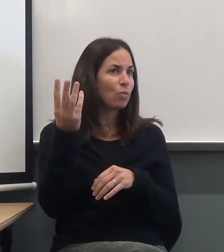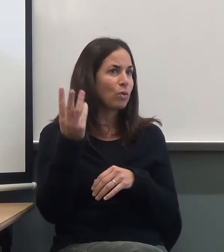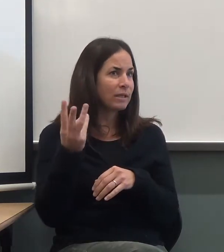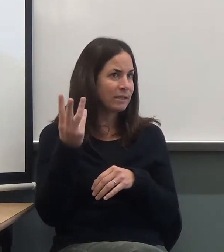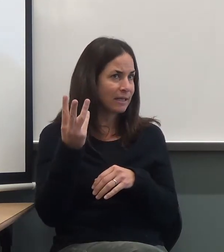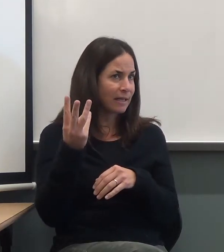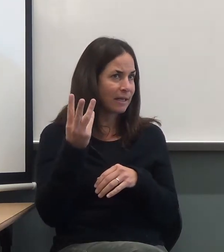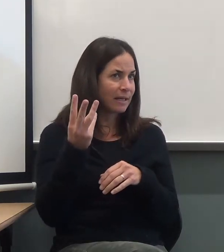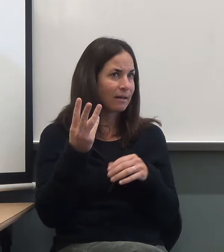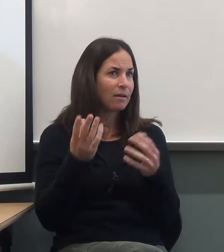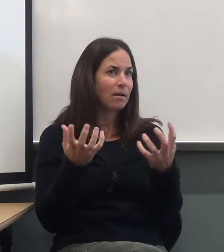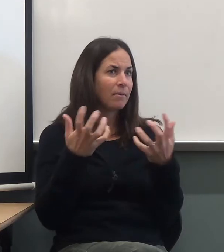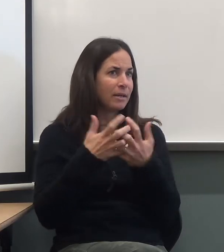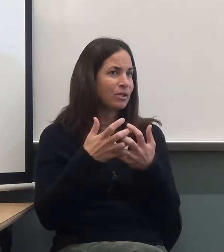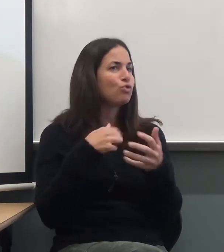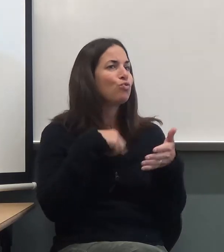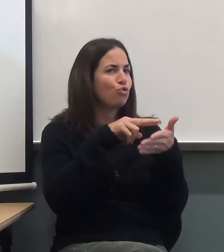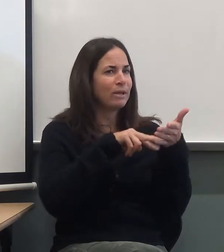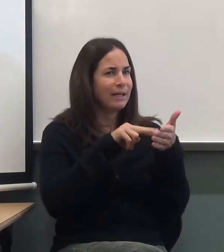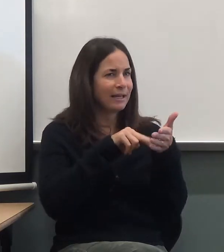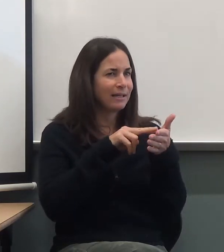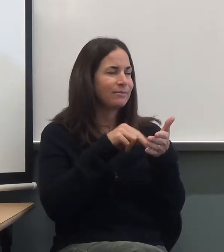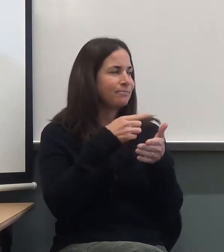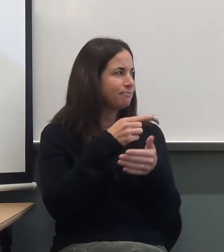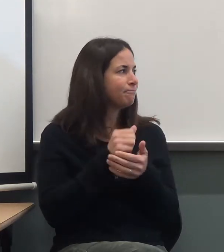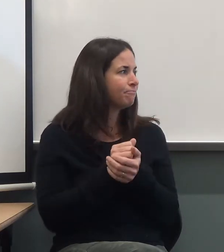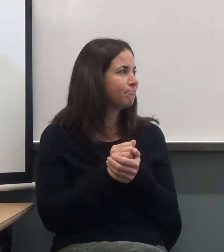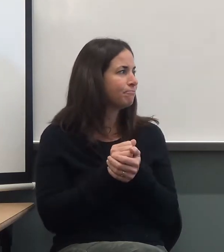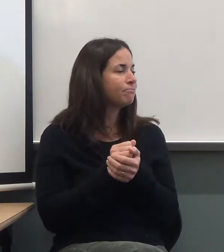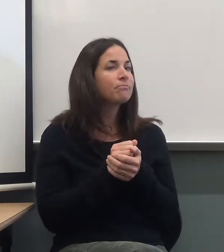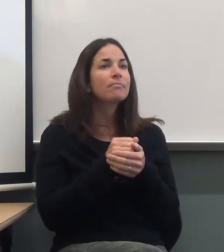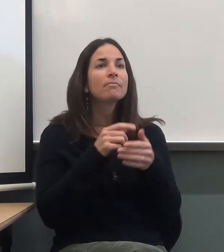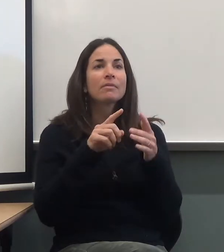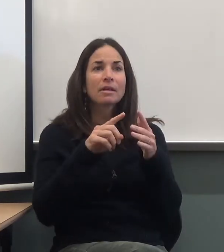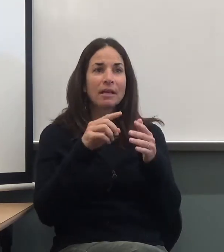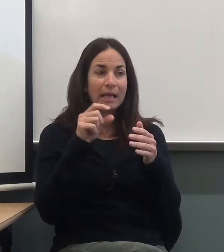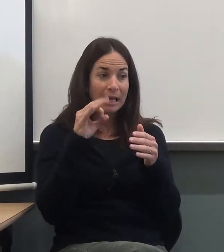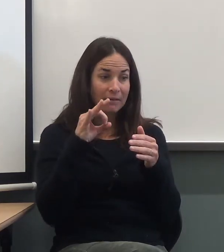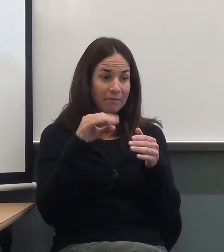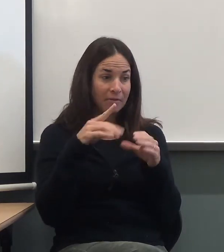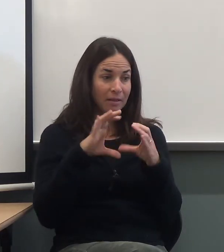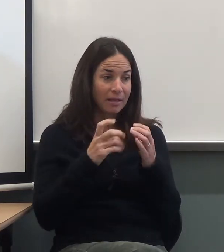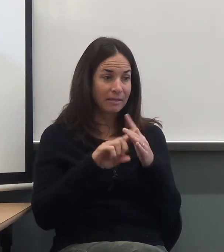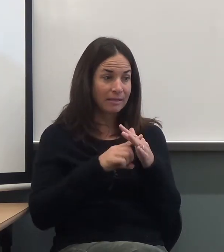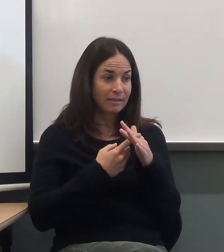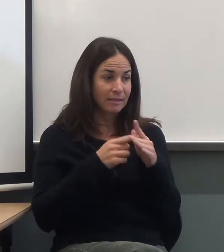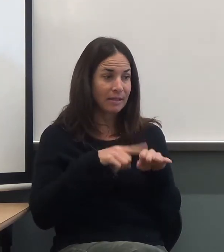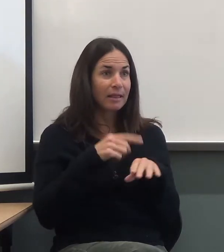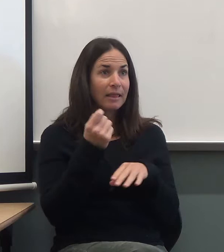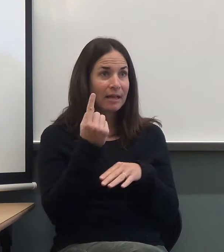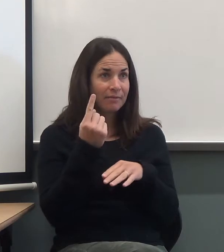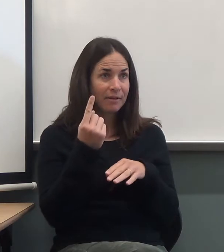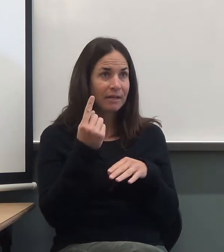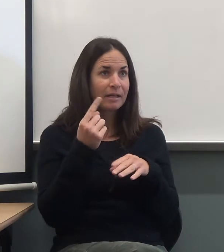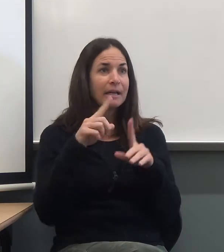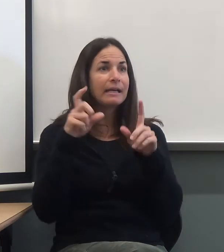Wednesday combinations that begin at 11 o'clock. Start at 10:30 on